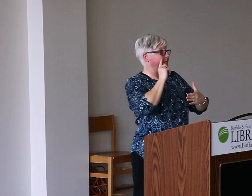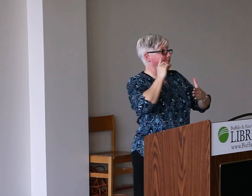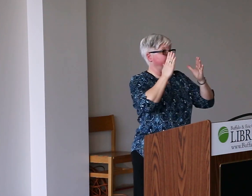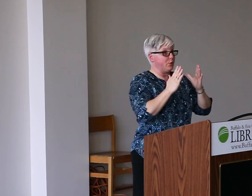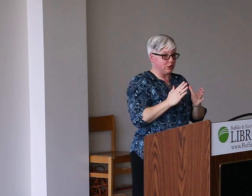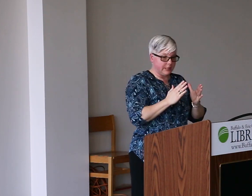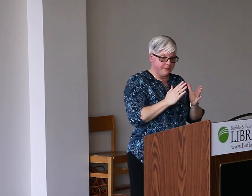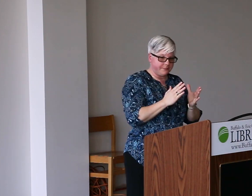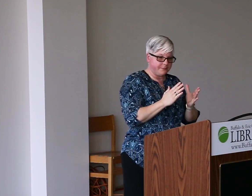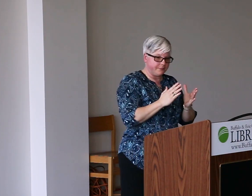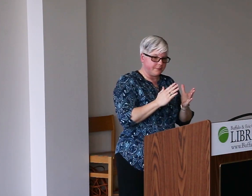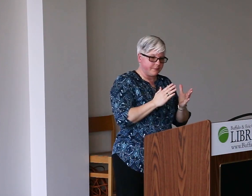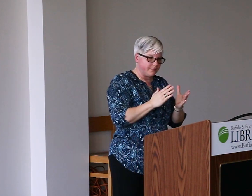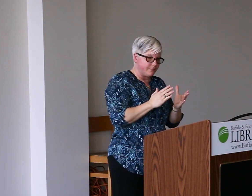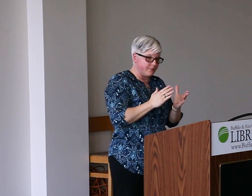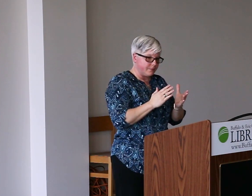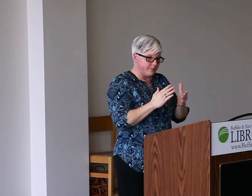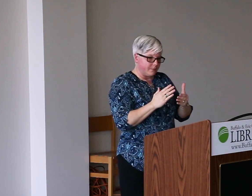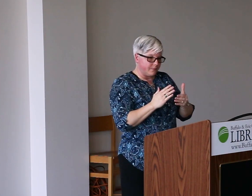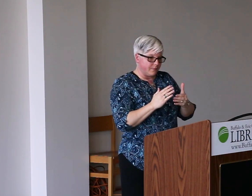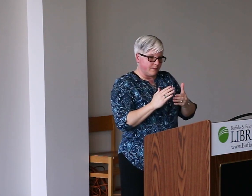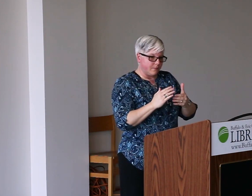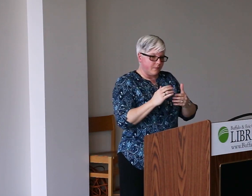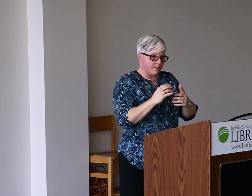The average deaf person,